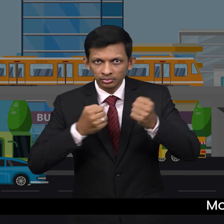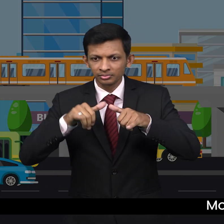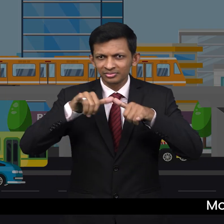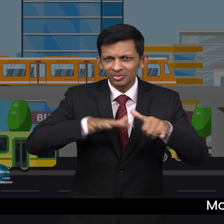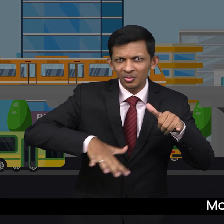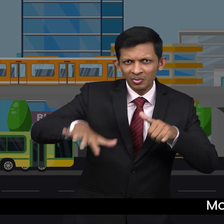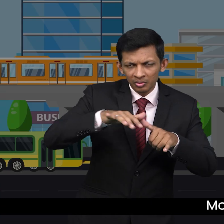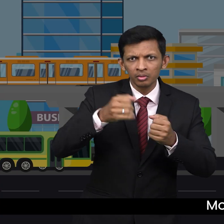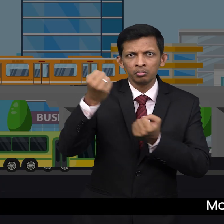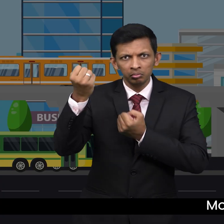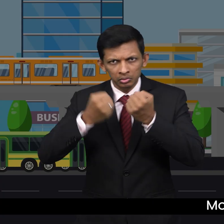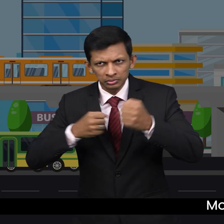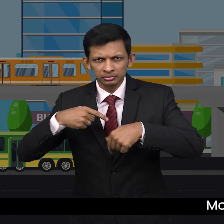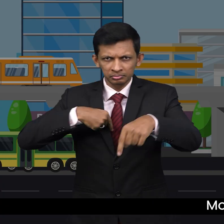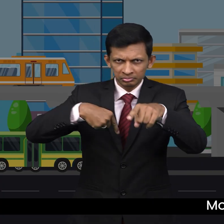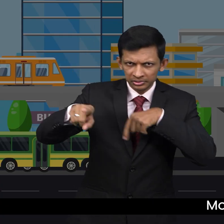modes of transport,